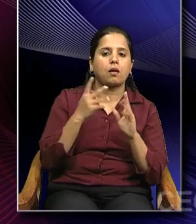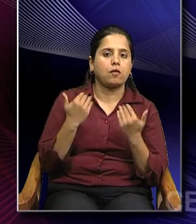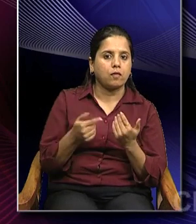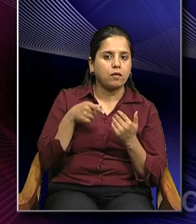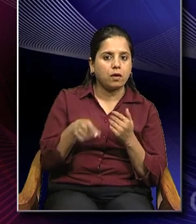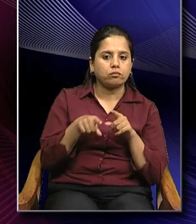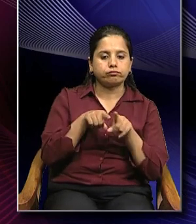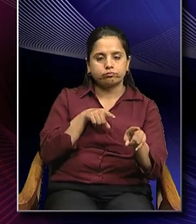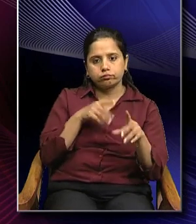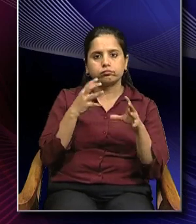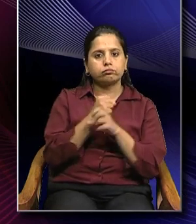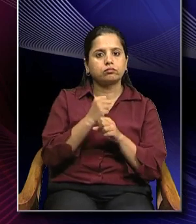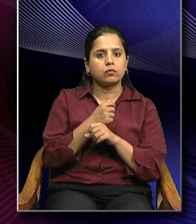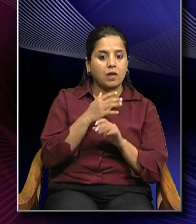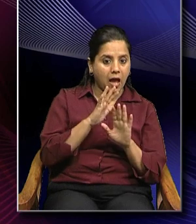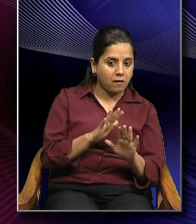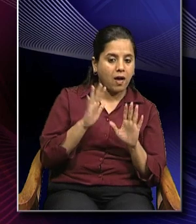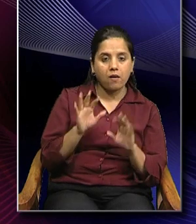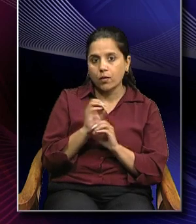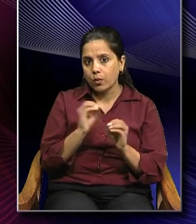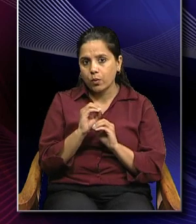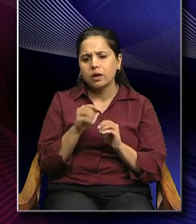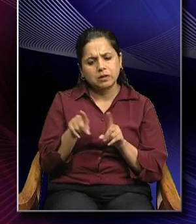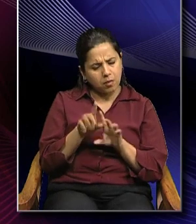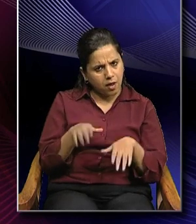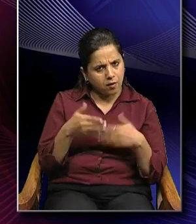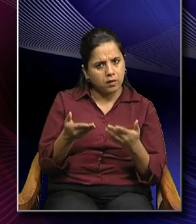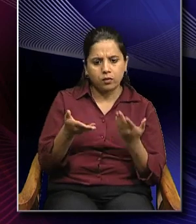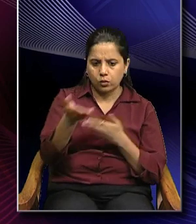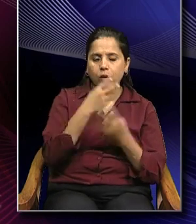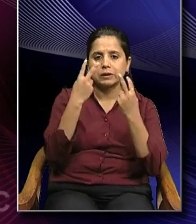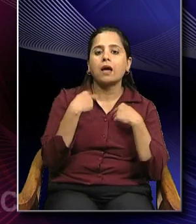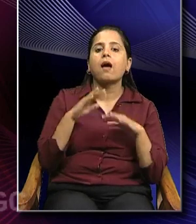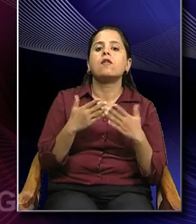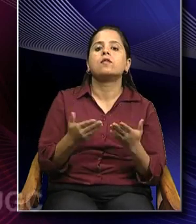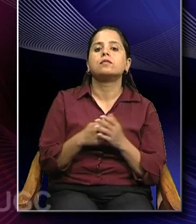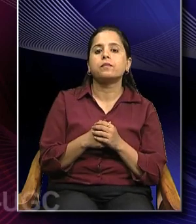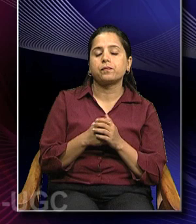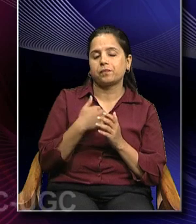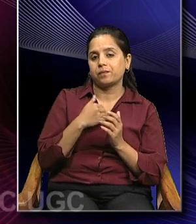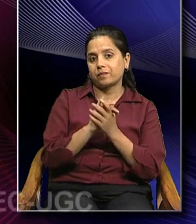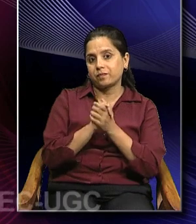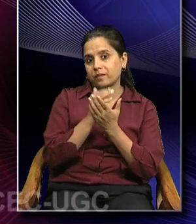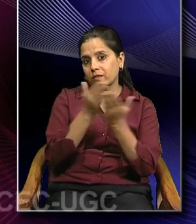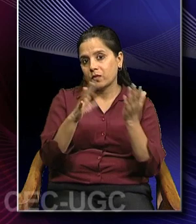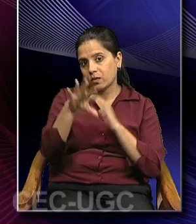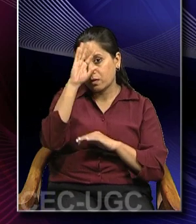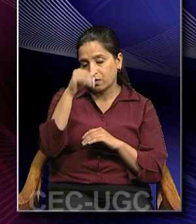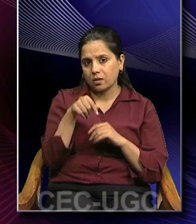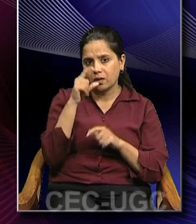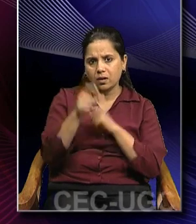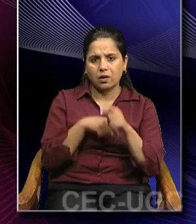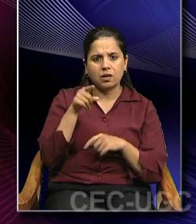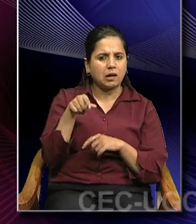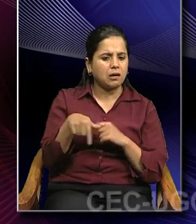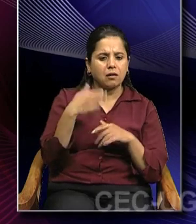rising gap between the haves and have-nots is also there in front of us. So my dear learners, companies cannot